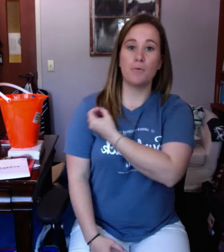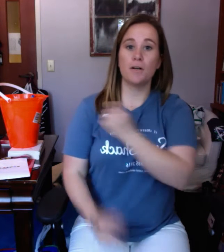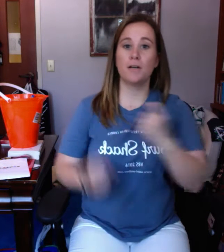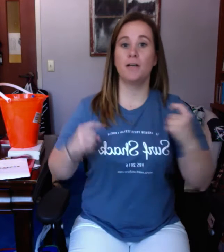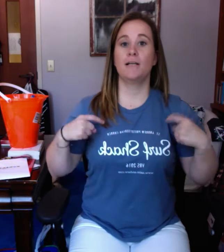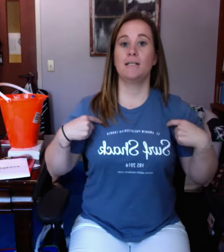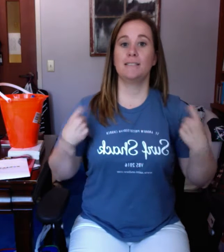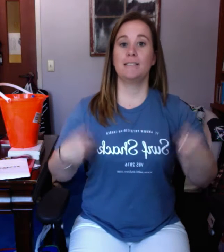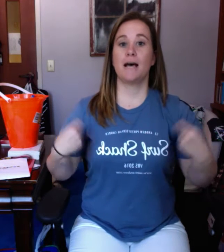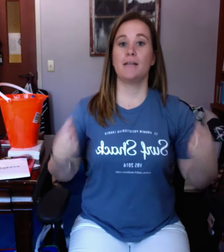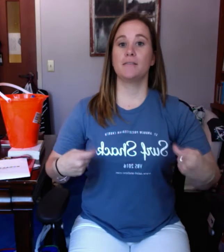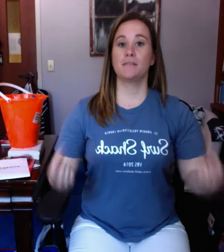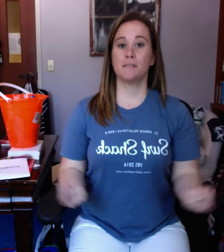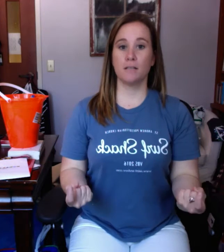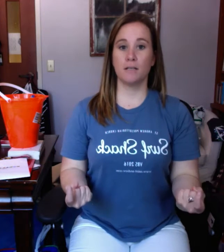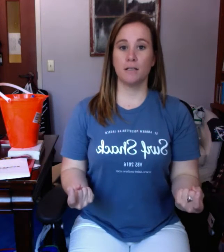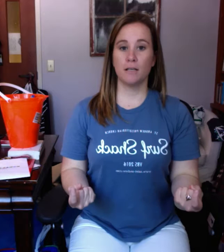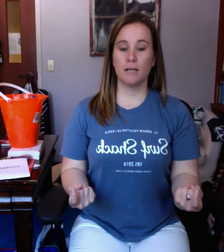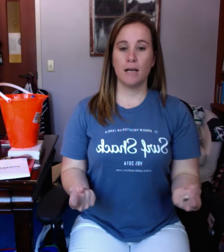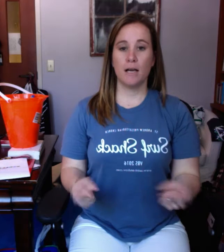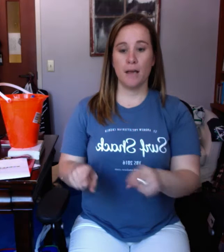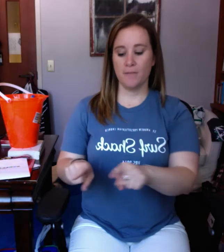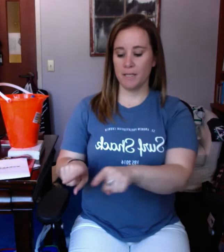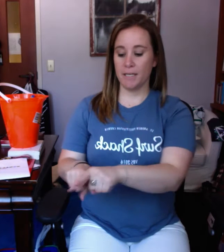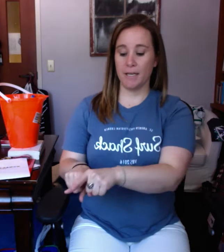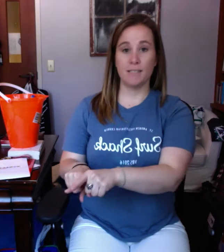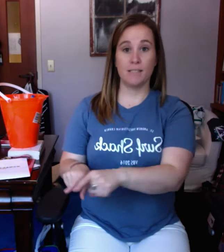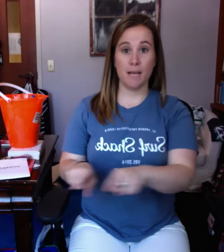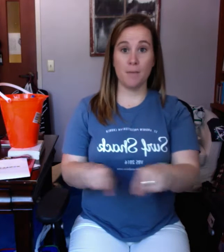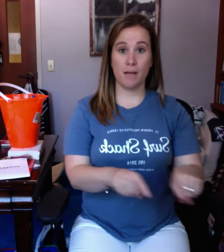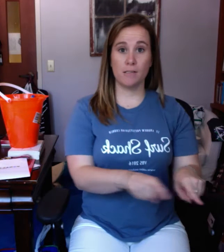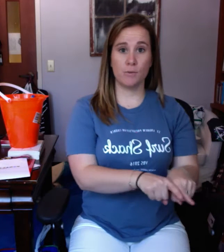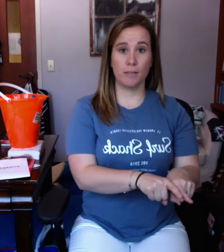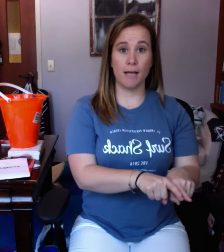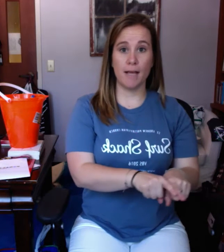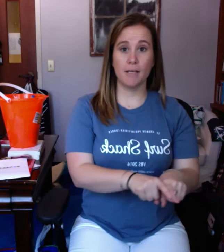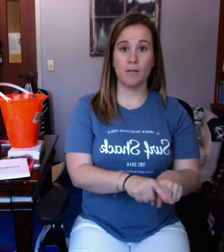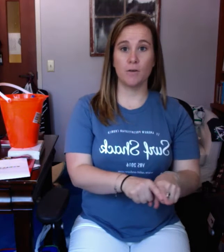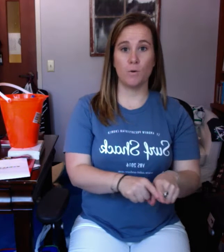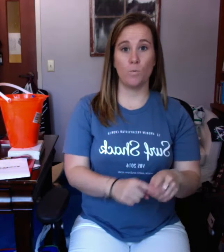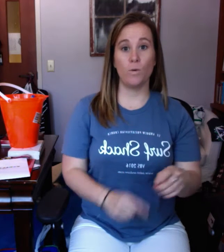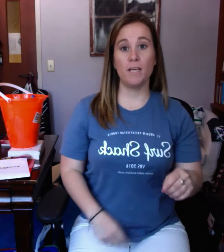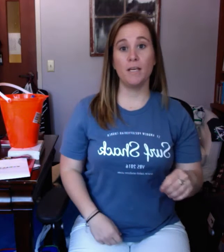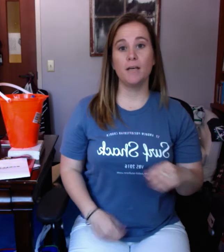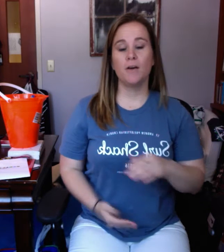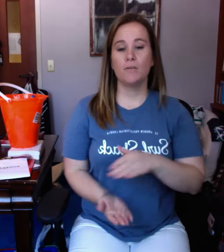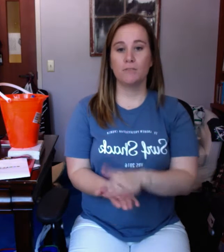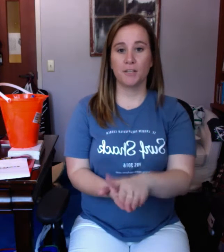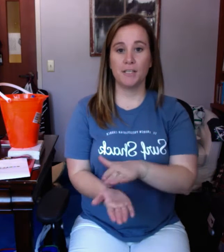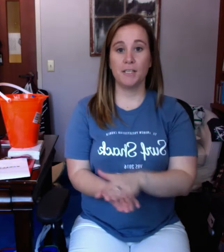our debts, and then again, same as or like, we